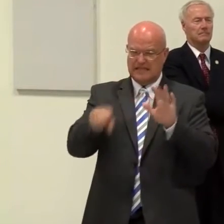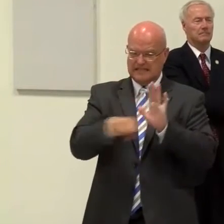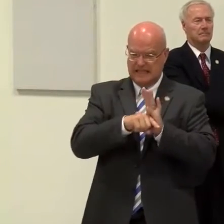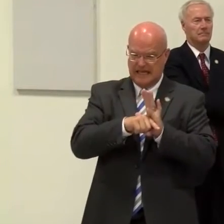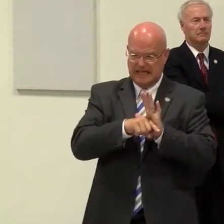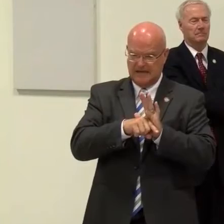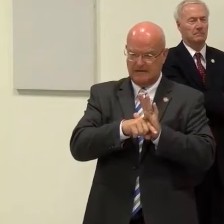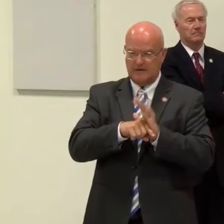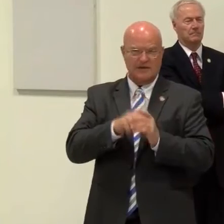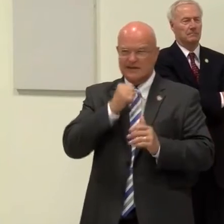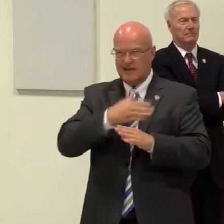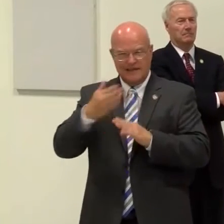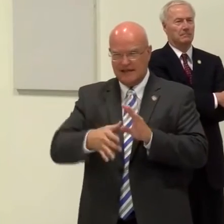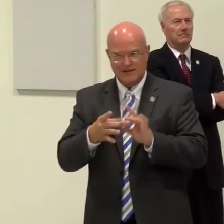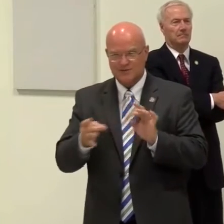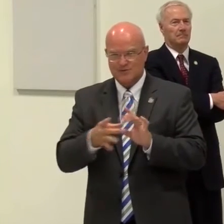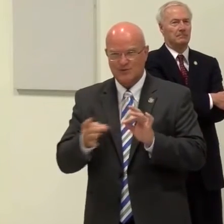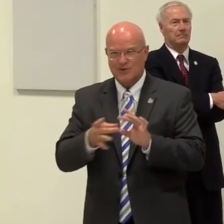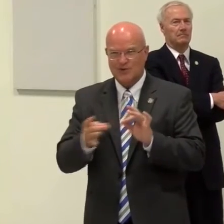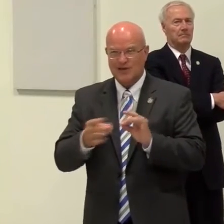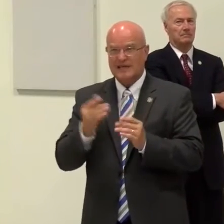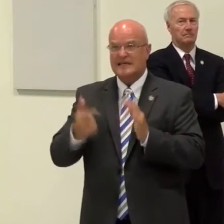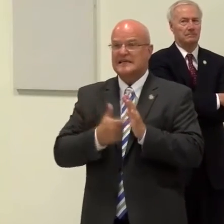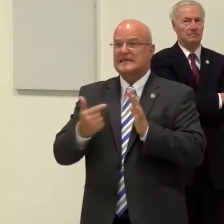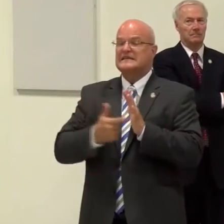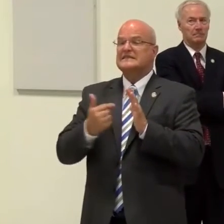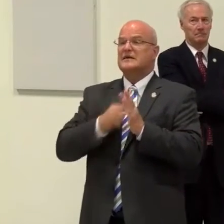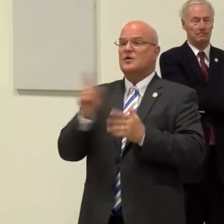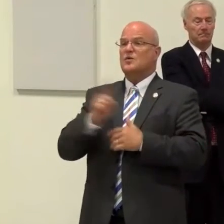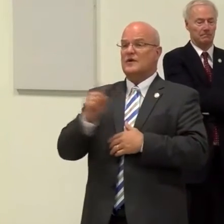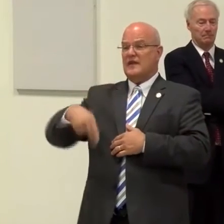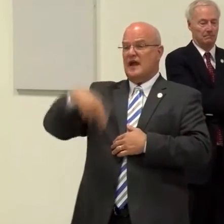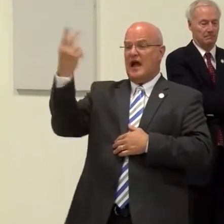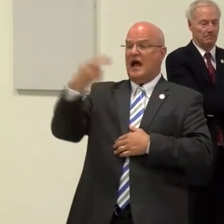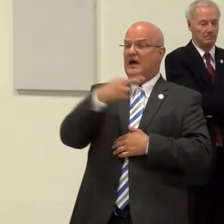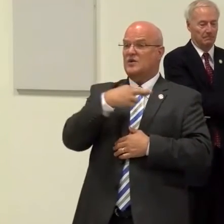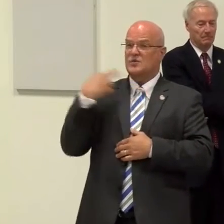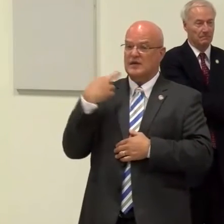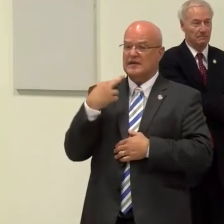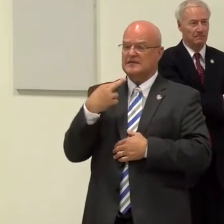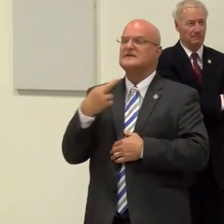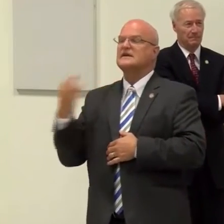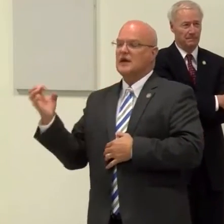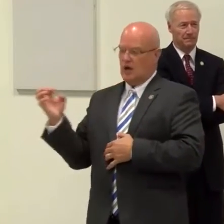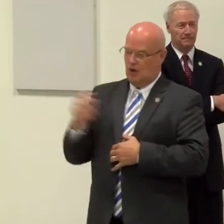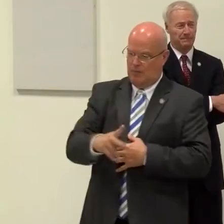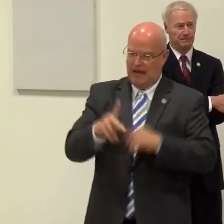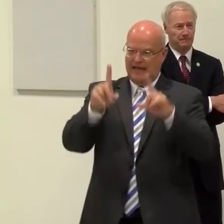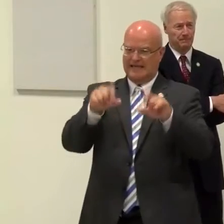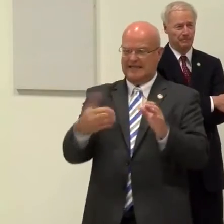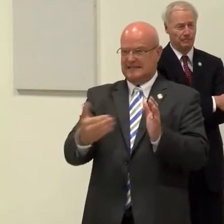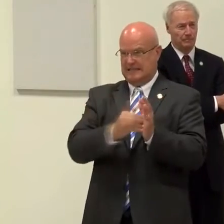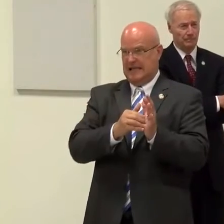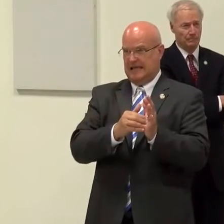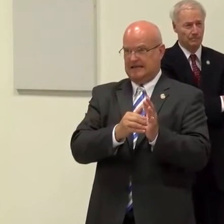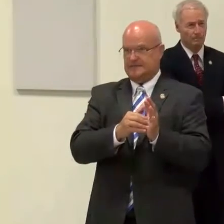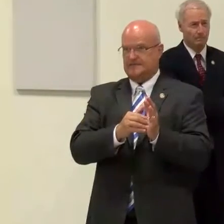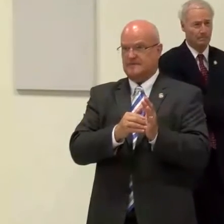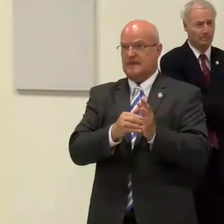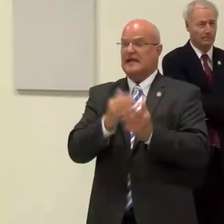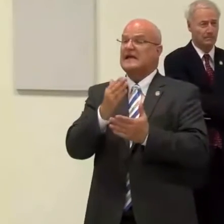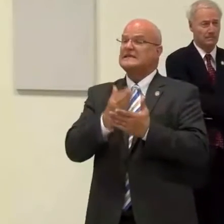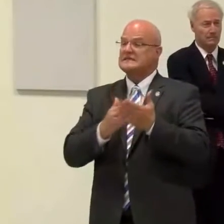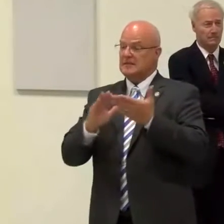but that's not the end of the story. In some cases where there's high risk, you need to go back and test again. And there are